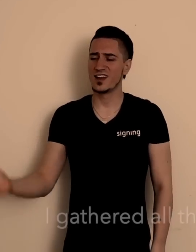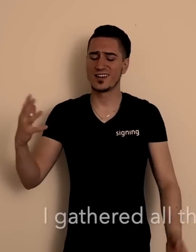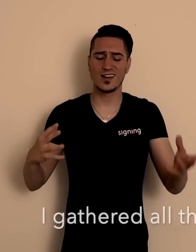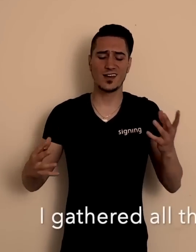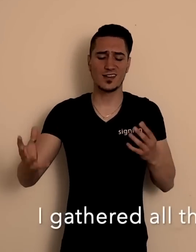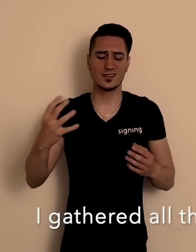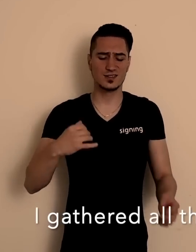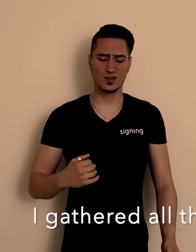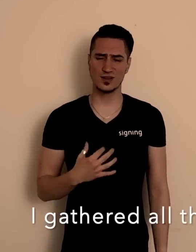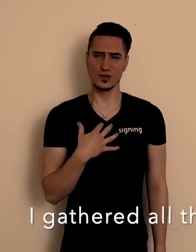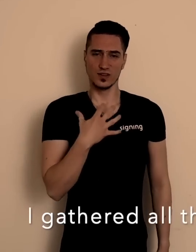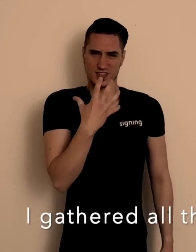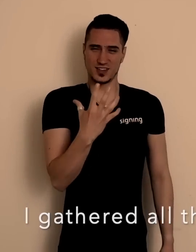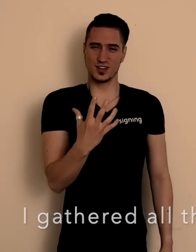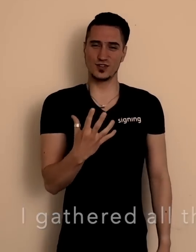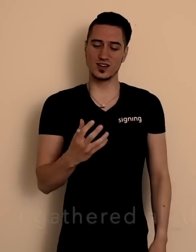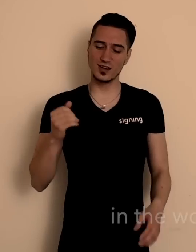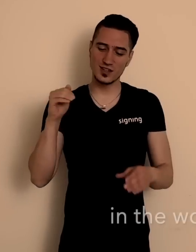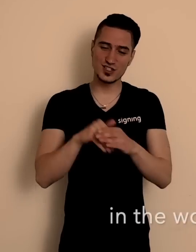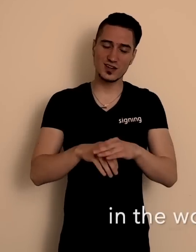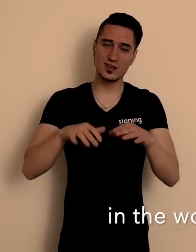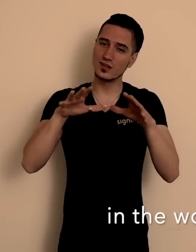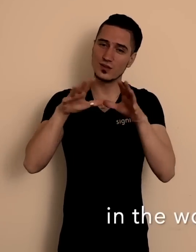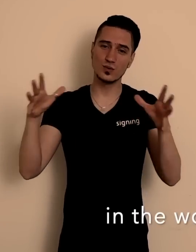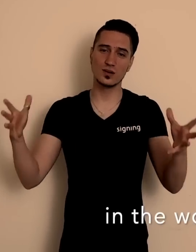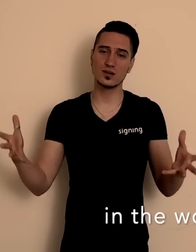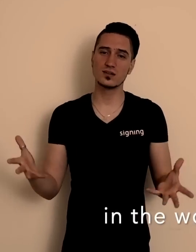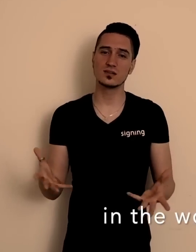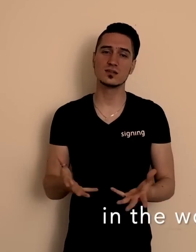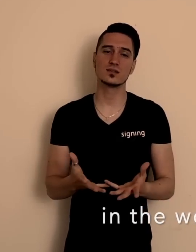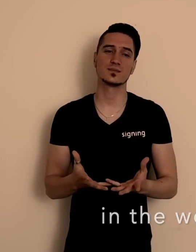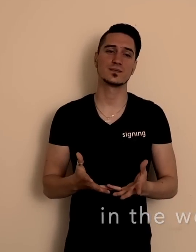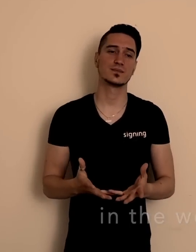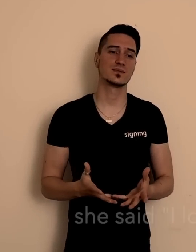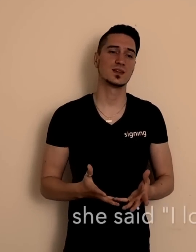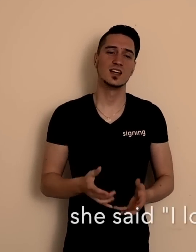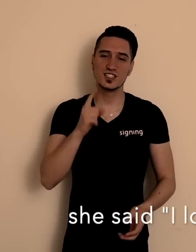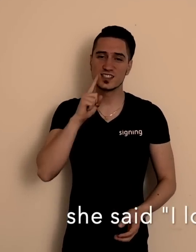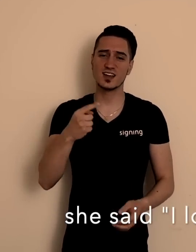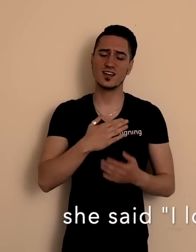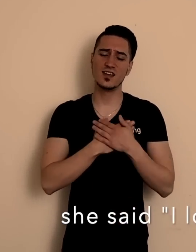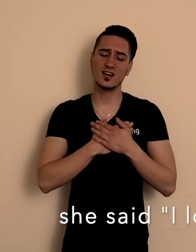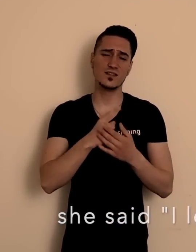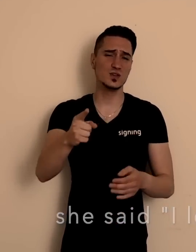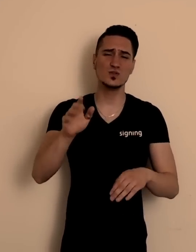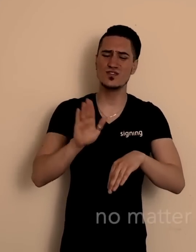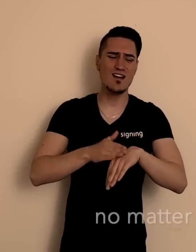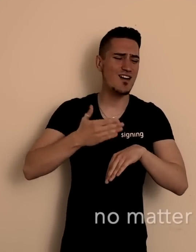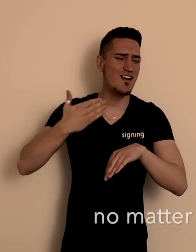gathered all the courage in the world She said I love you no